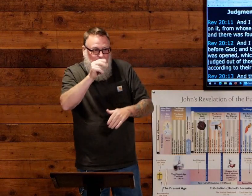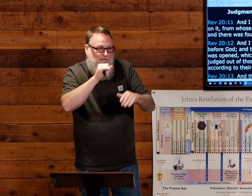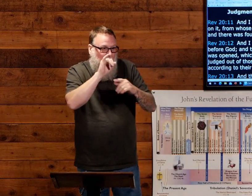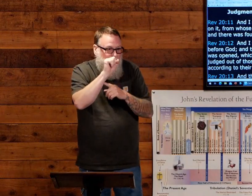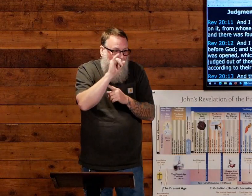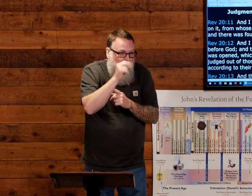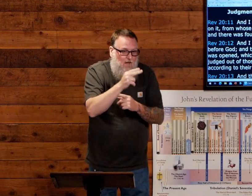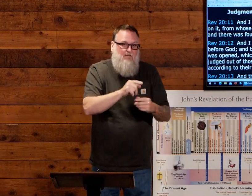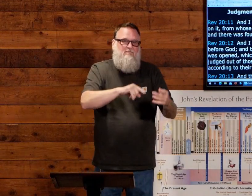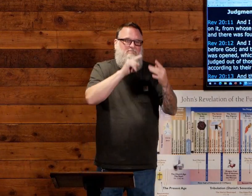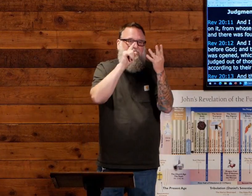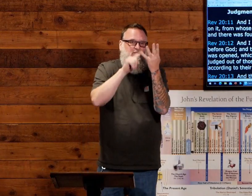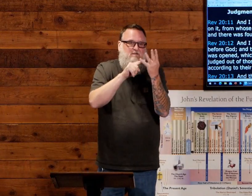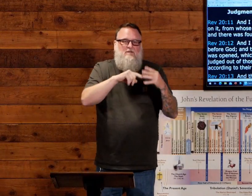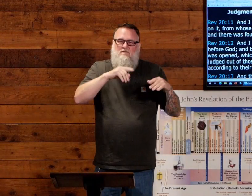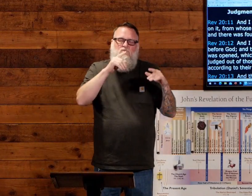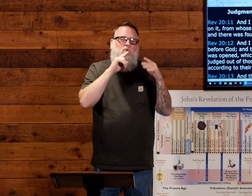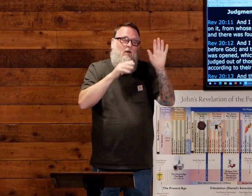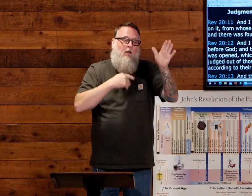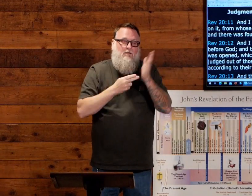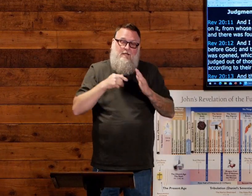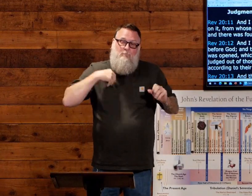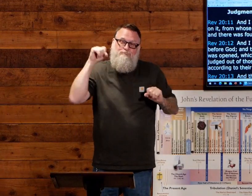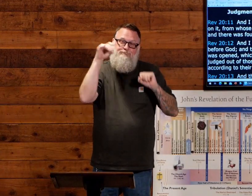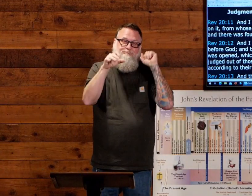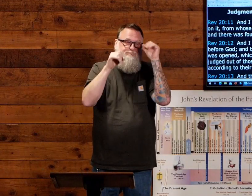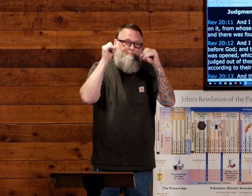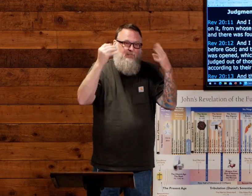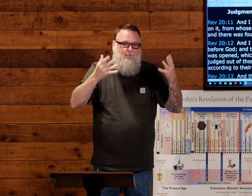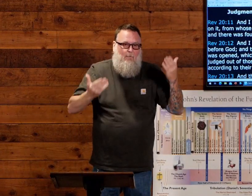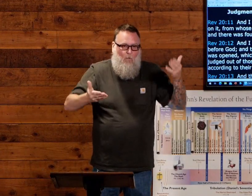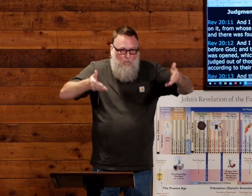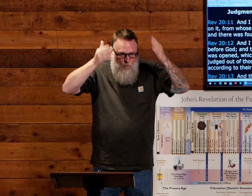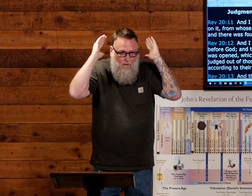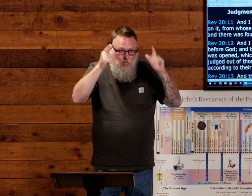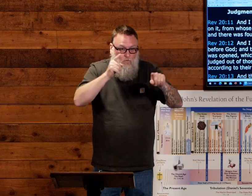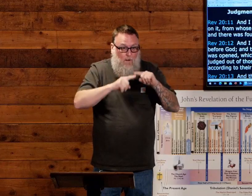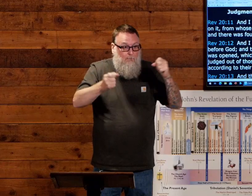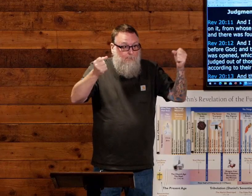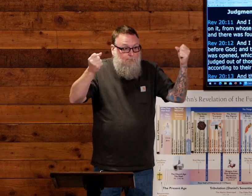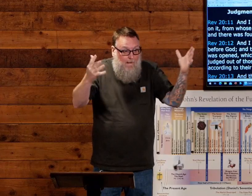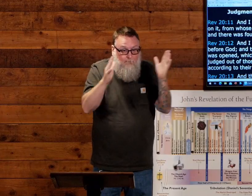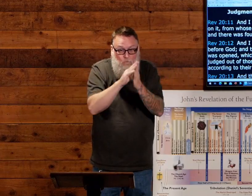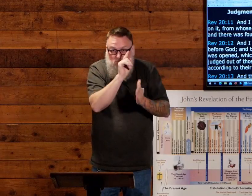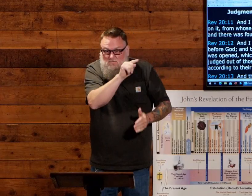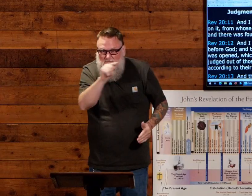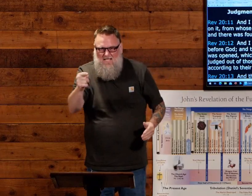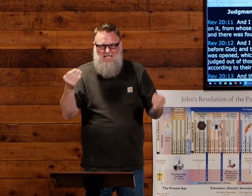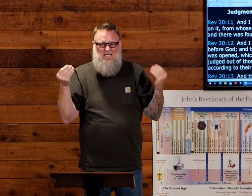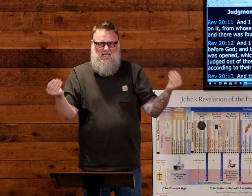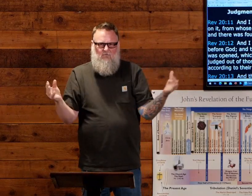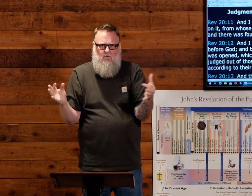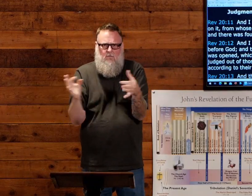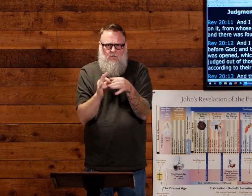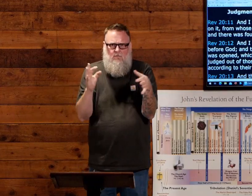book about some of the book of Isaiah. As I could put about, it'd be overwhelming, but many of the books in the Old Testament give